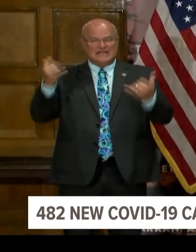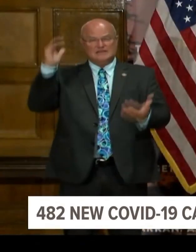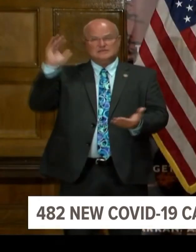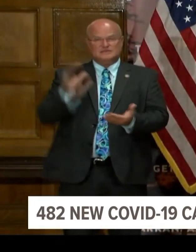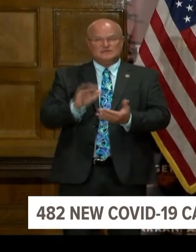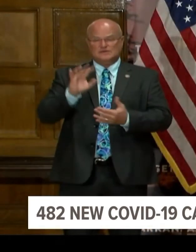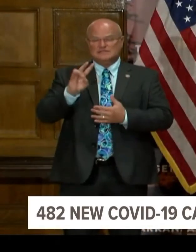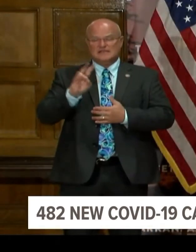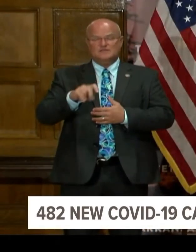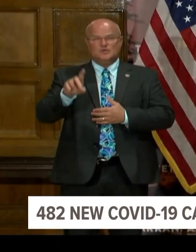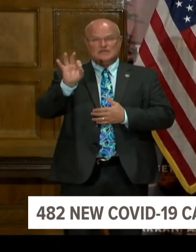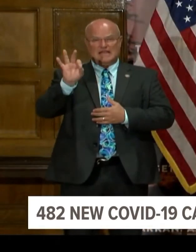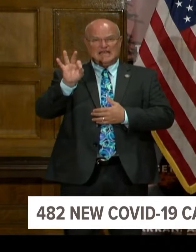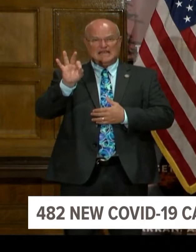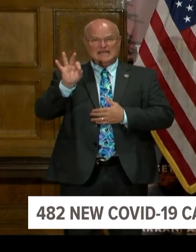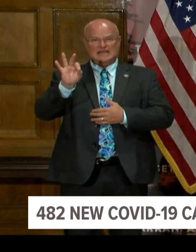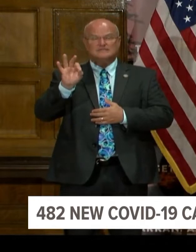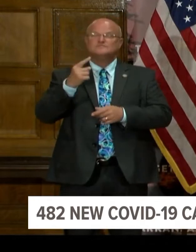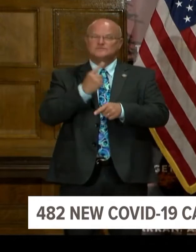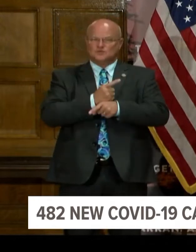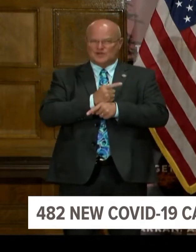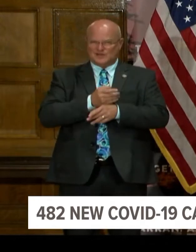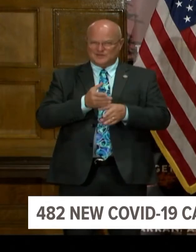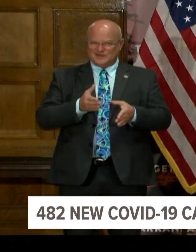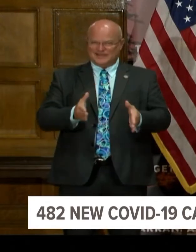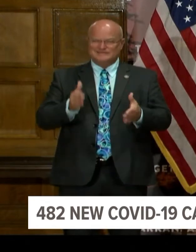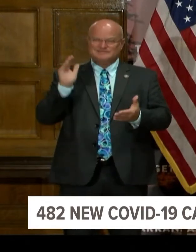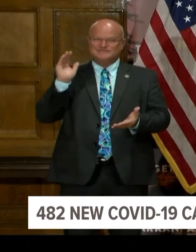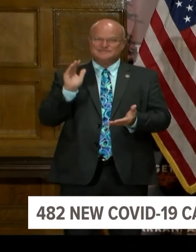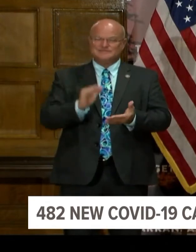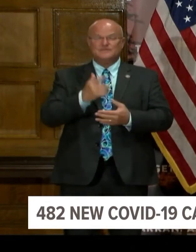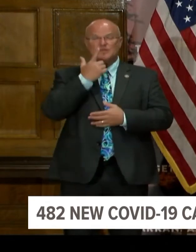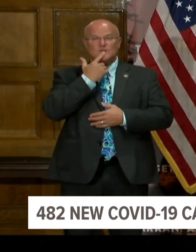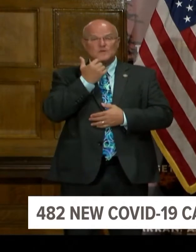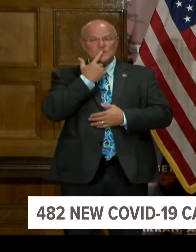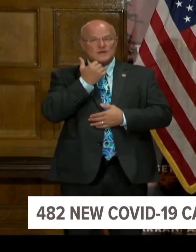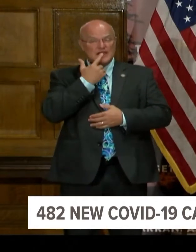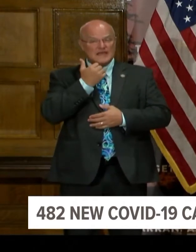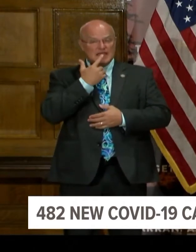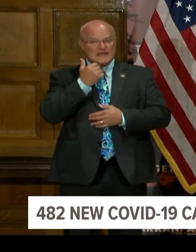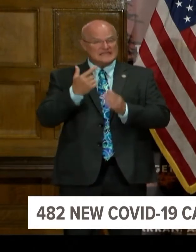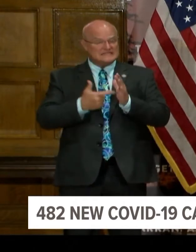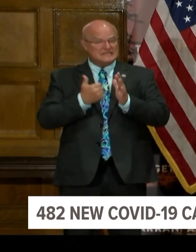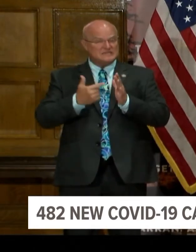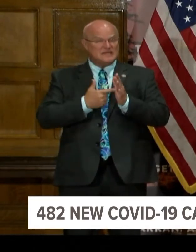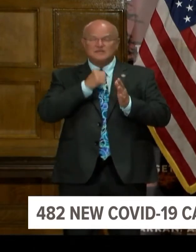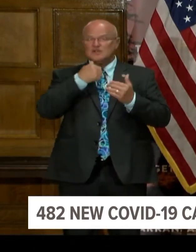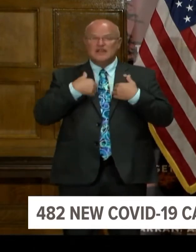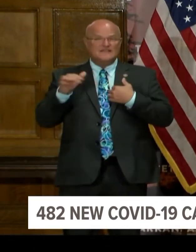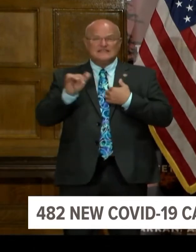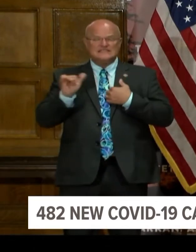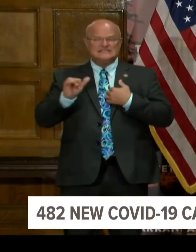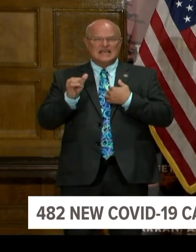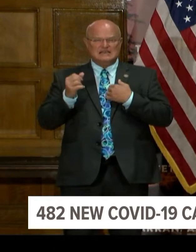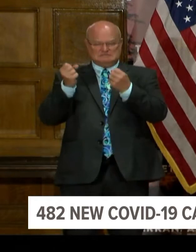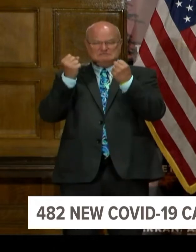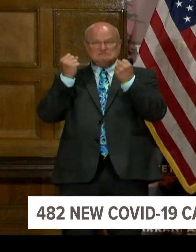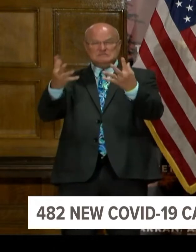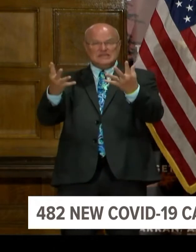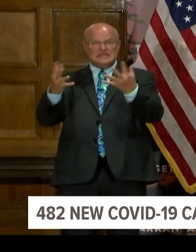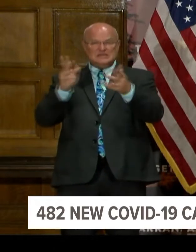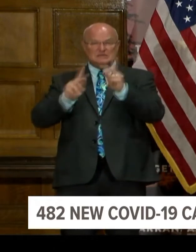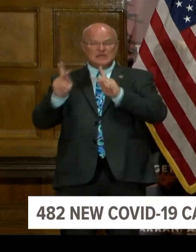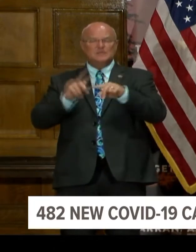down to 7.9%, going in the right direction. The red areas, sometimes you don't have the same volume of numbers,